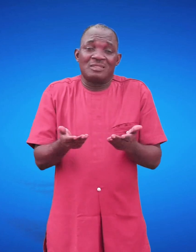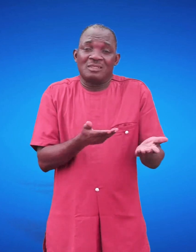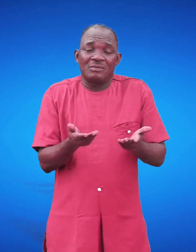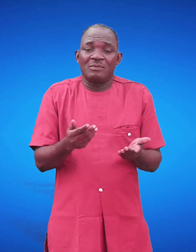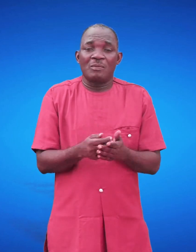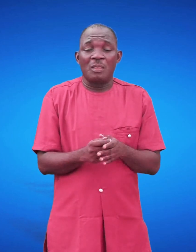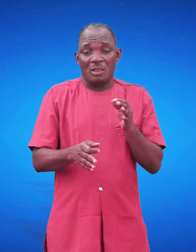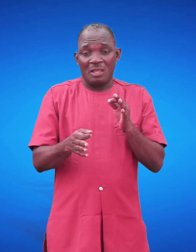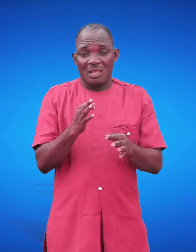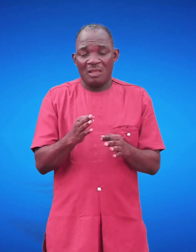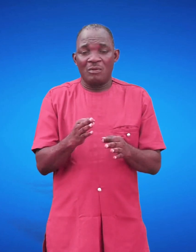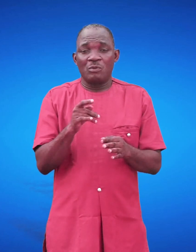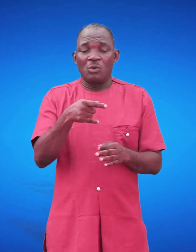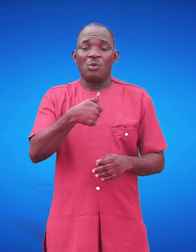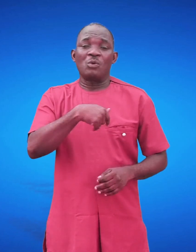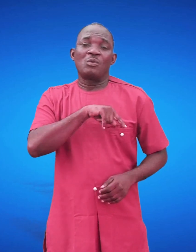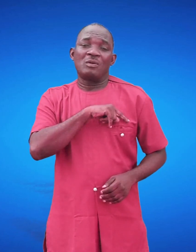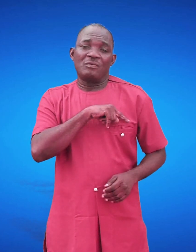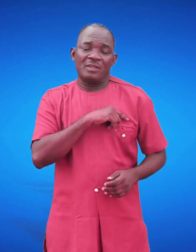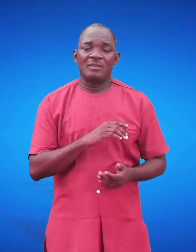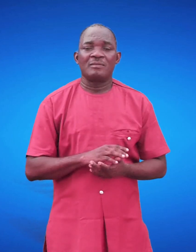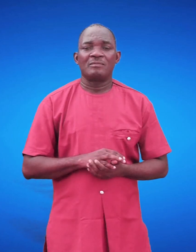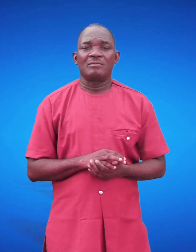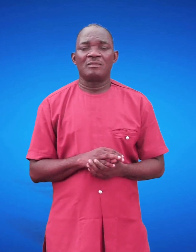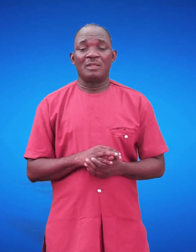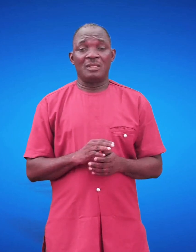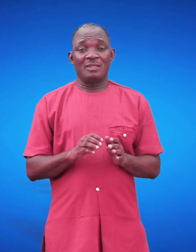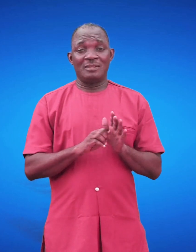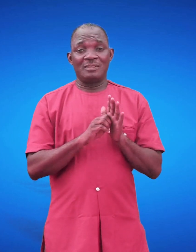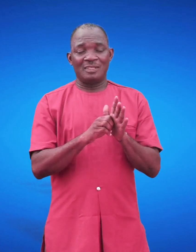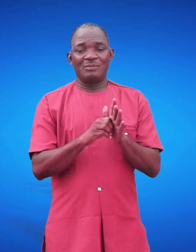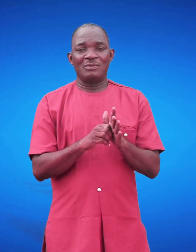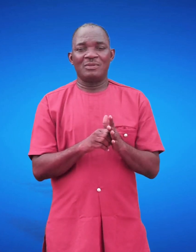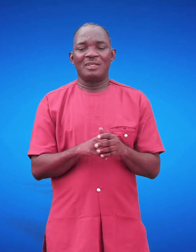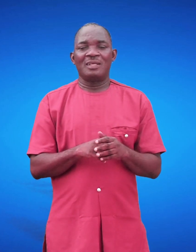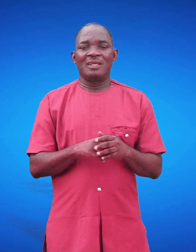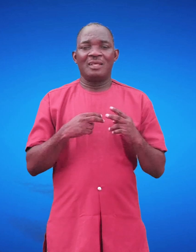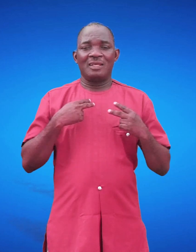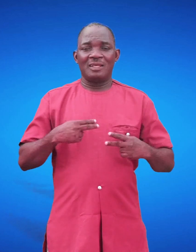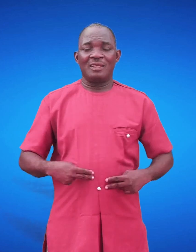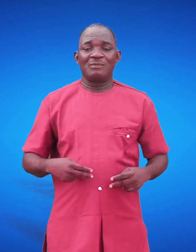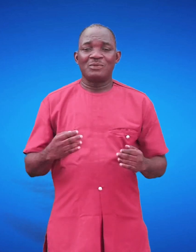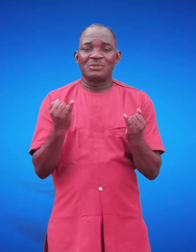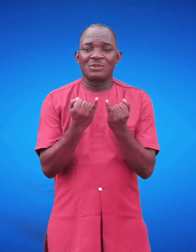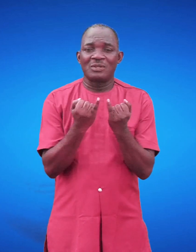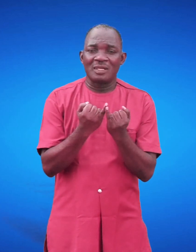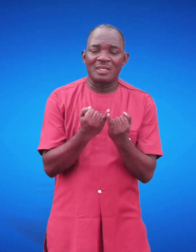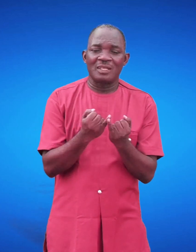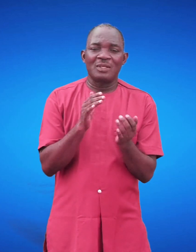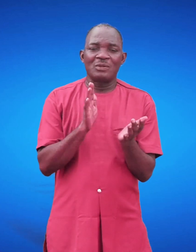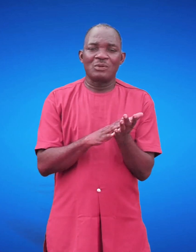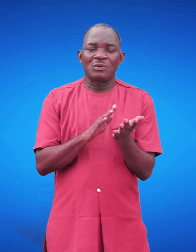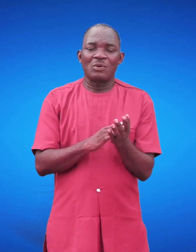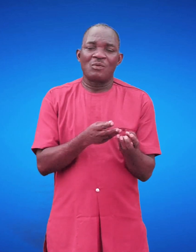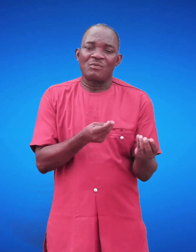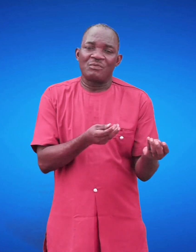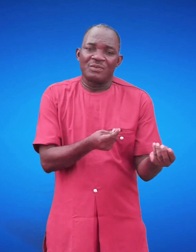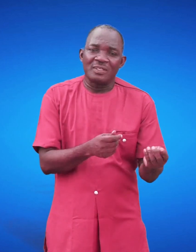if eligible, such as NHIS, school feeding,